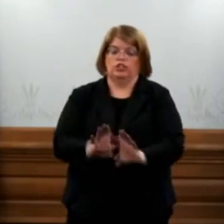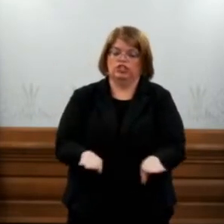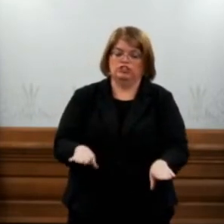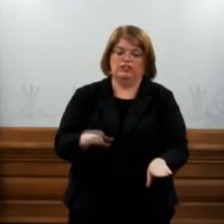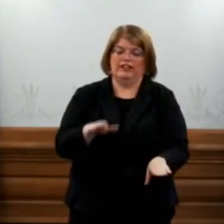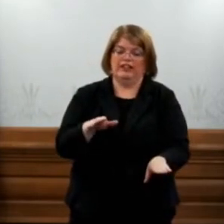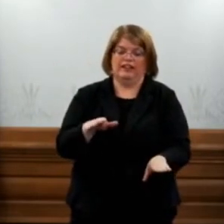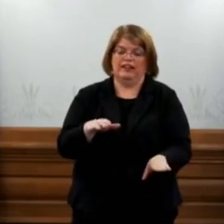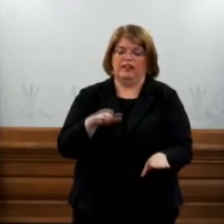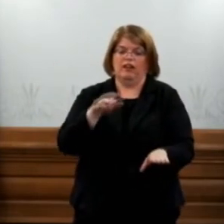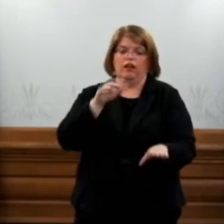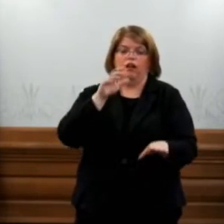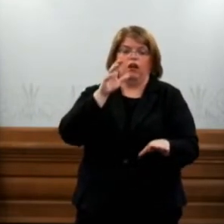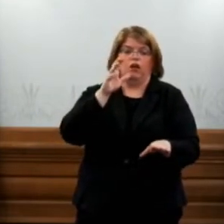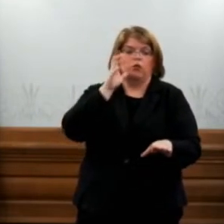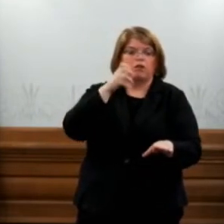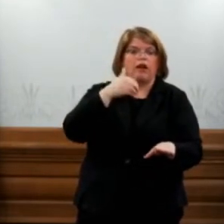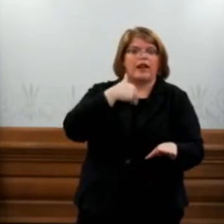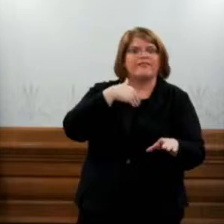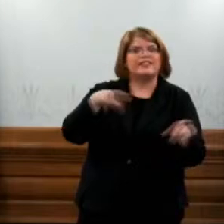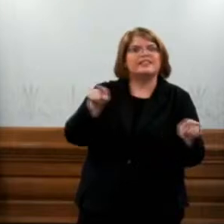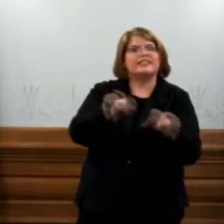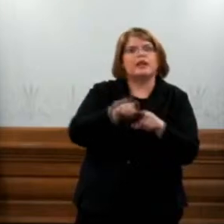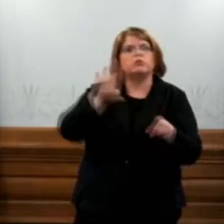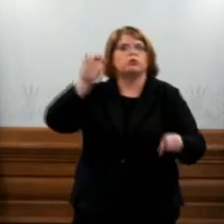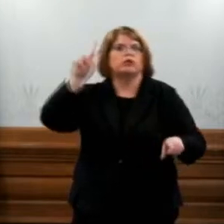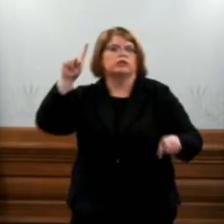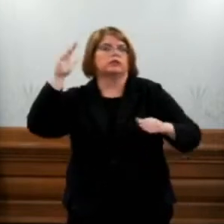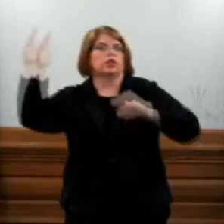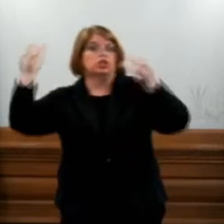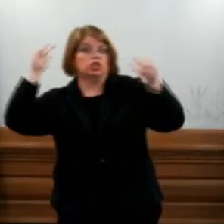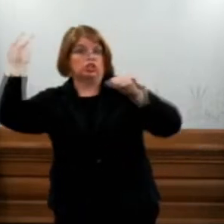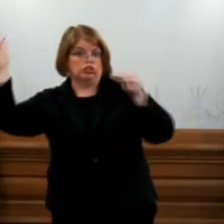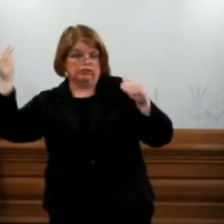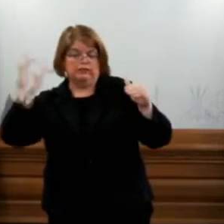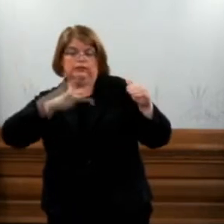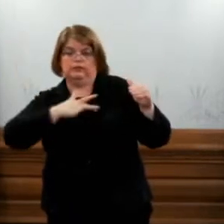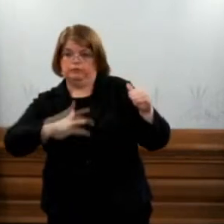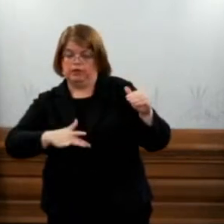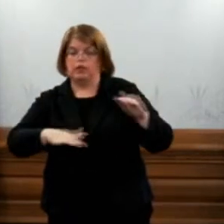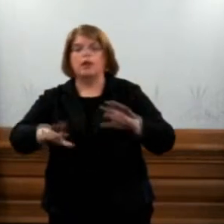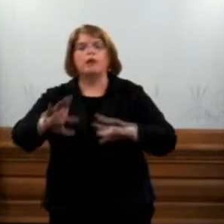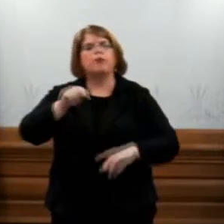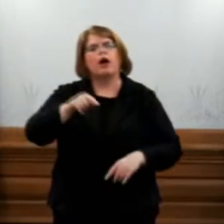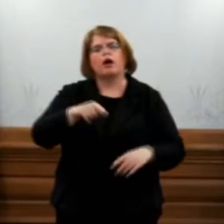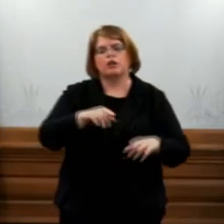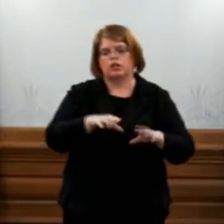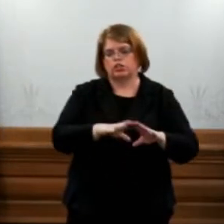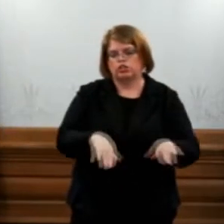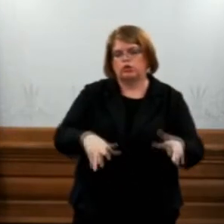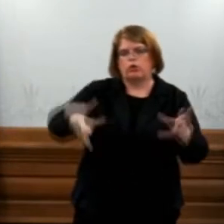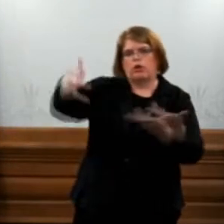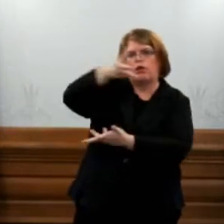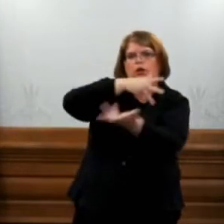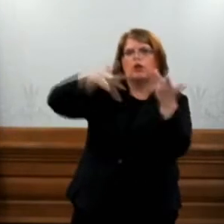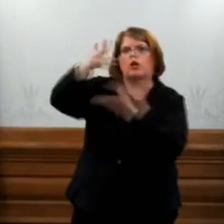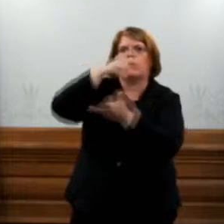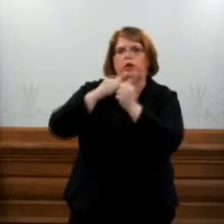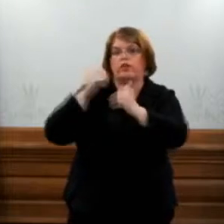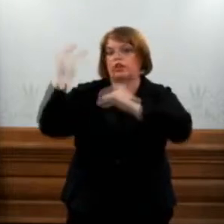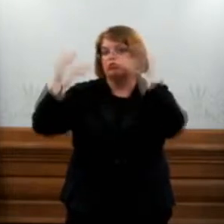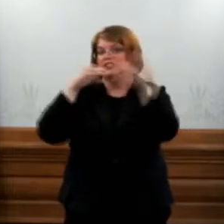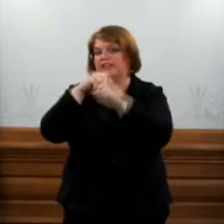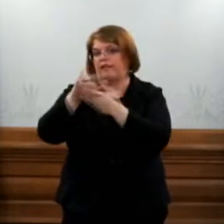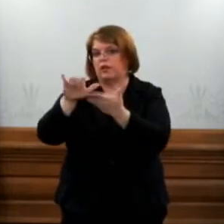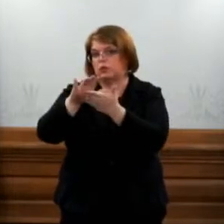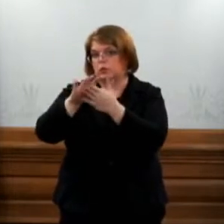suffering the disease that adults do. But what about those children who are interacting with the adults in the school system? What about the children